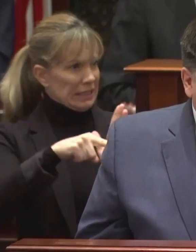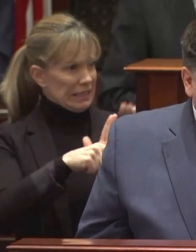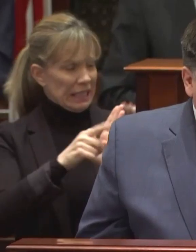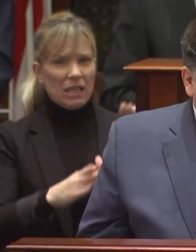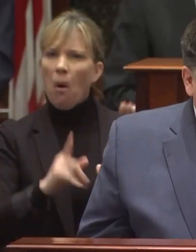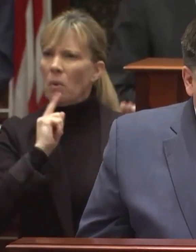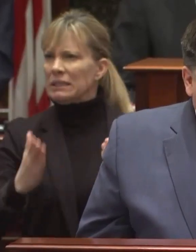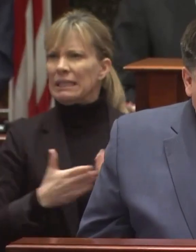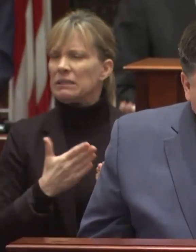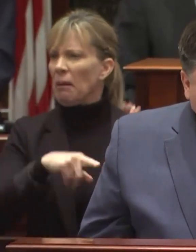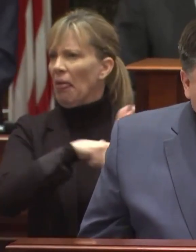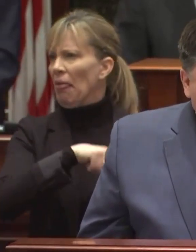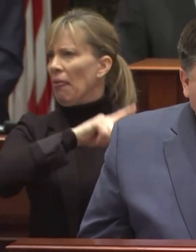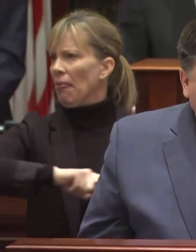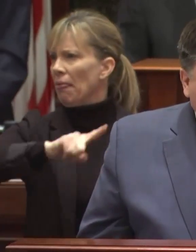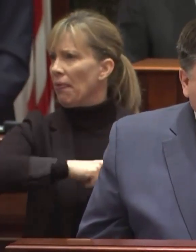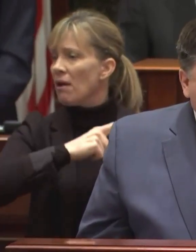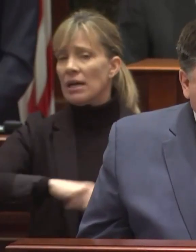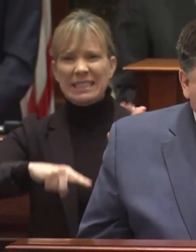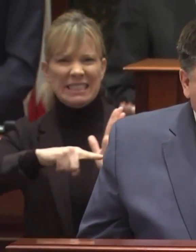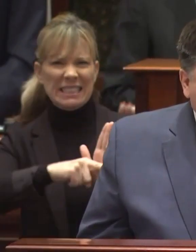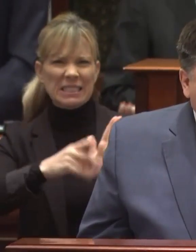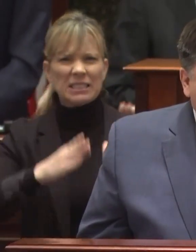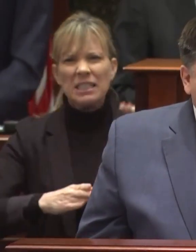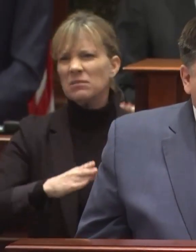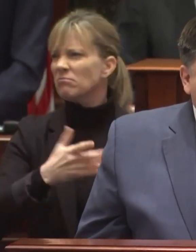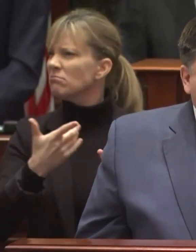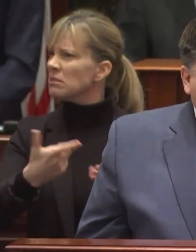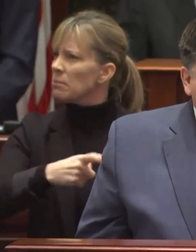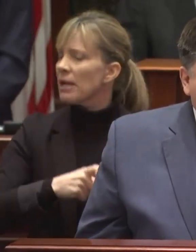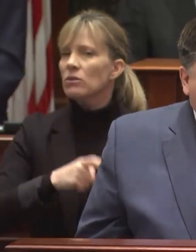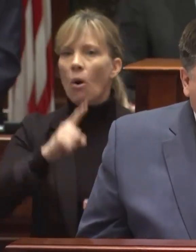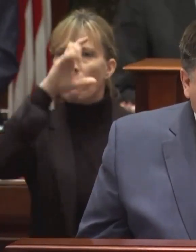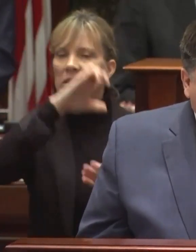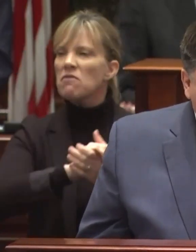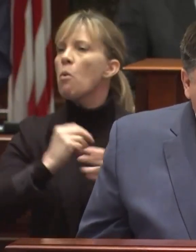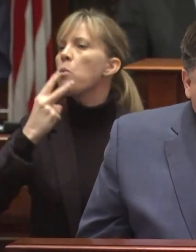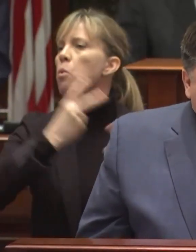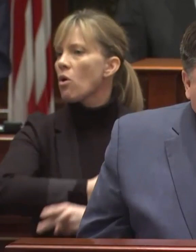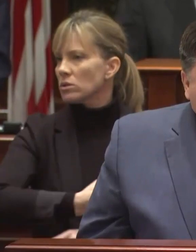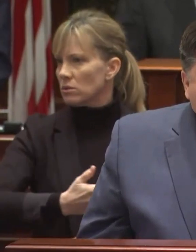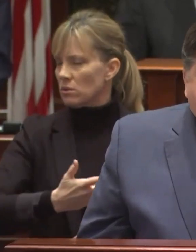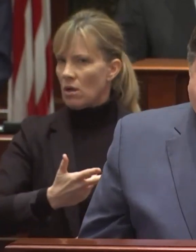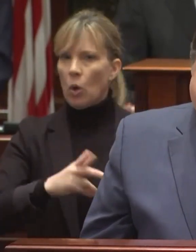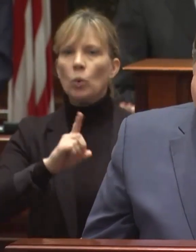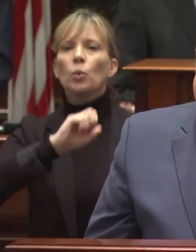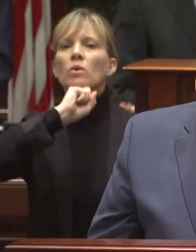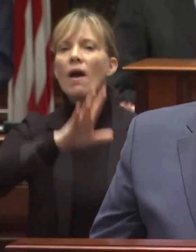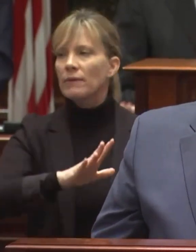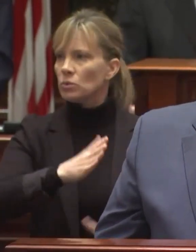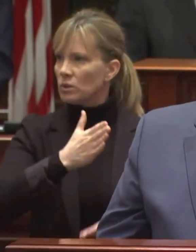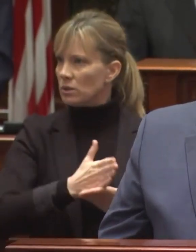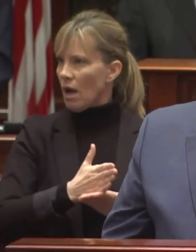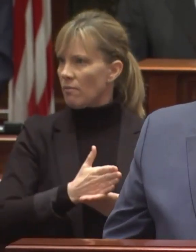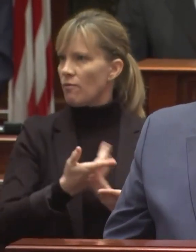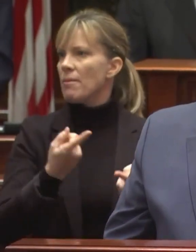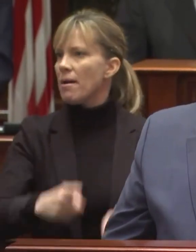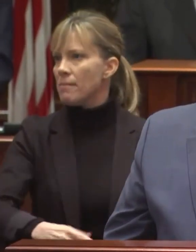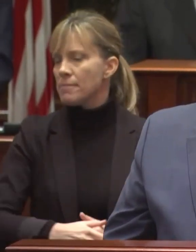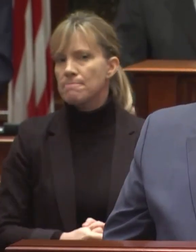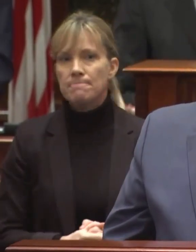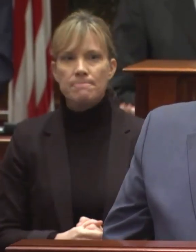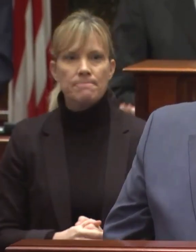easy. Cynicism, after all, demands only that you believe in the worst and do nothing to stop it from